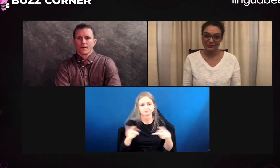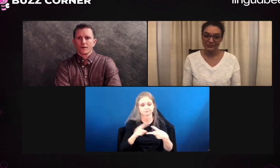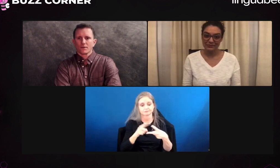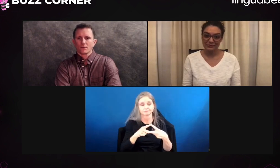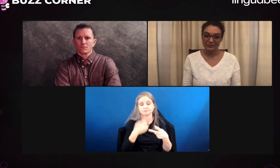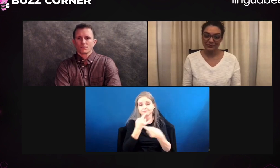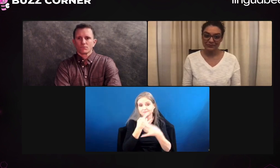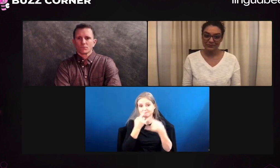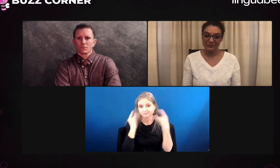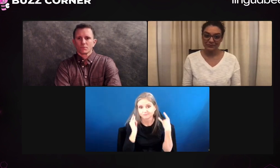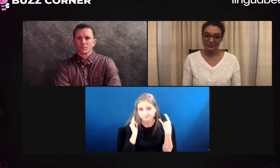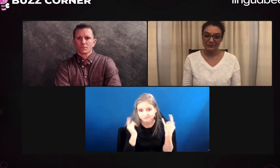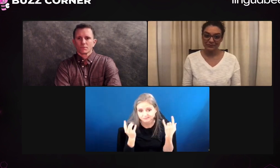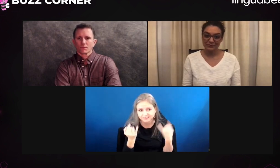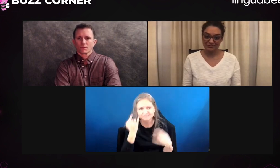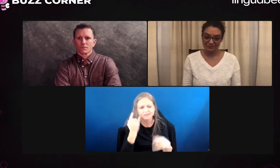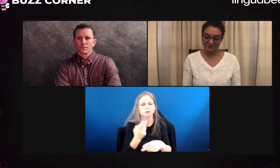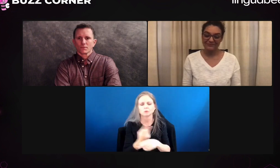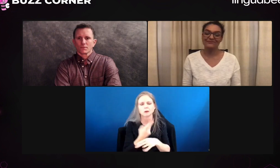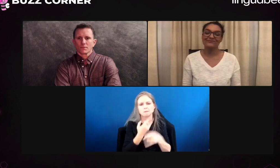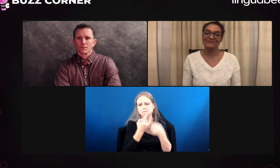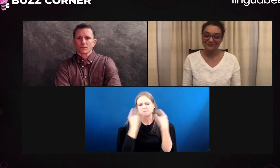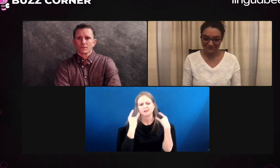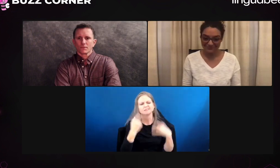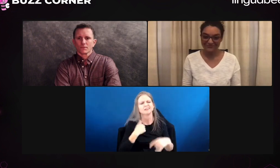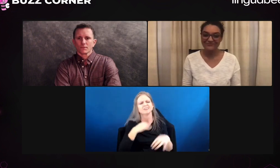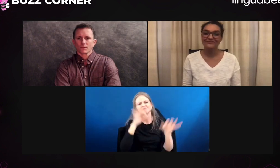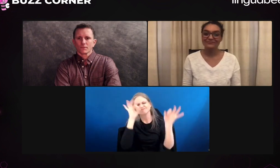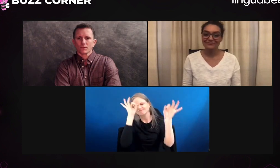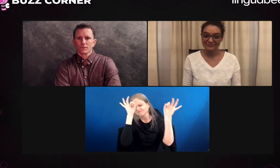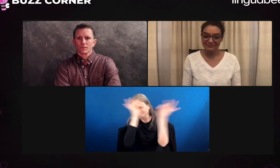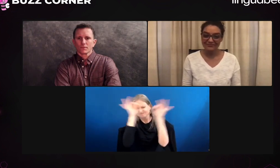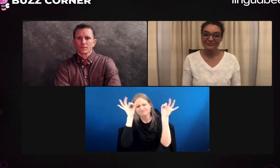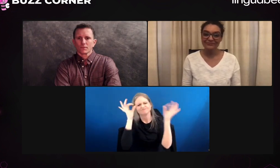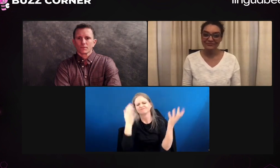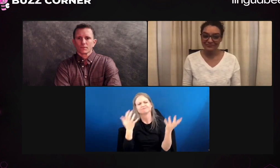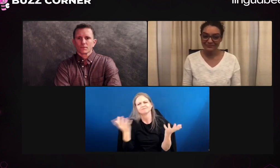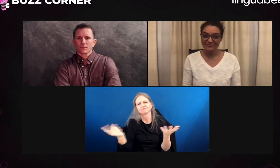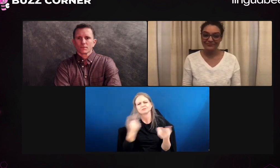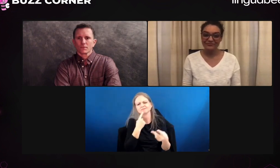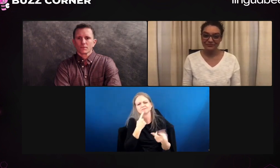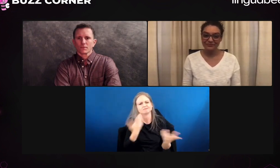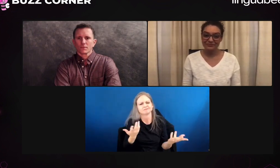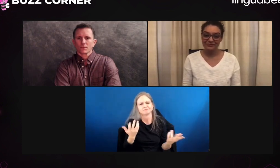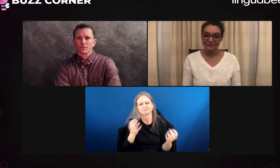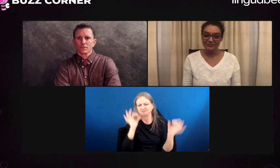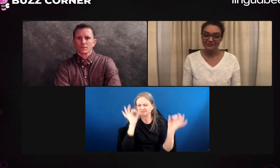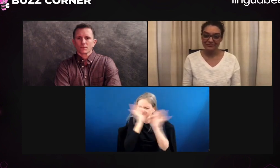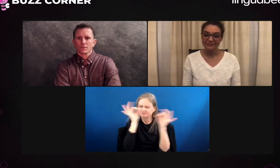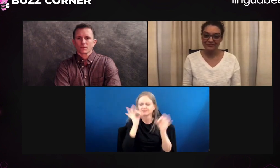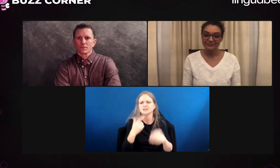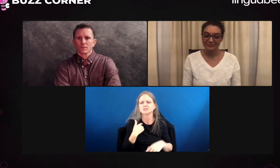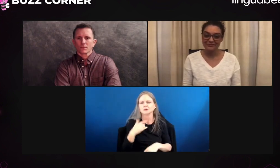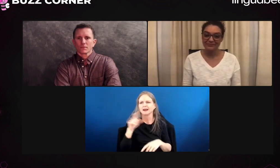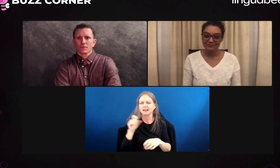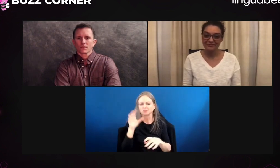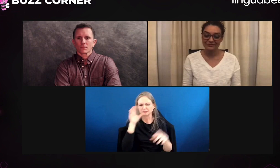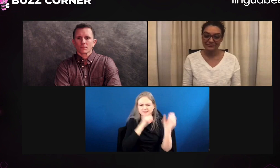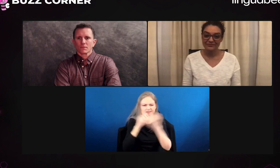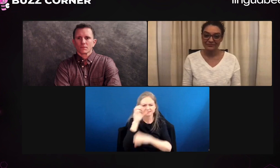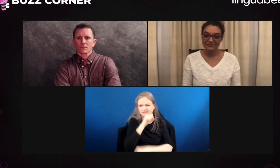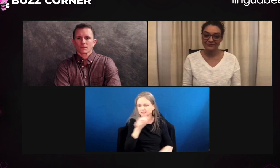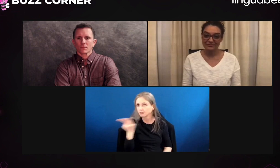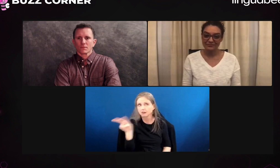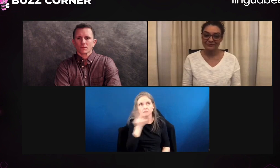can monitor it. That's the obvious issue. But another thing that's complicating matters is mass. So